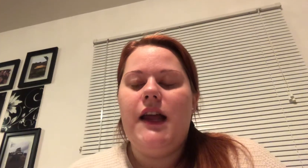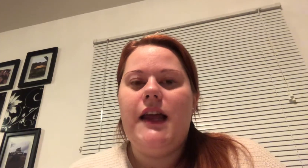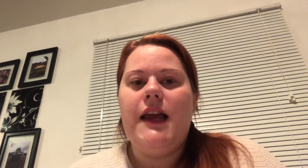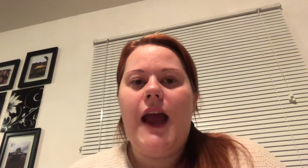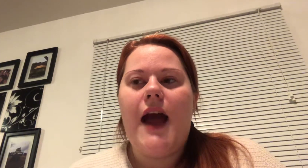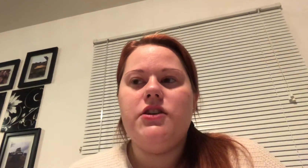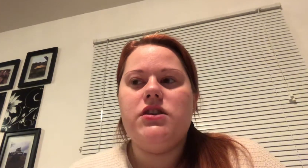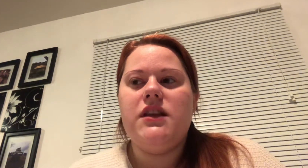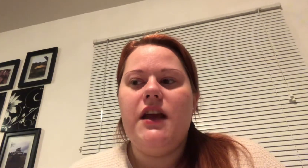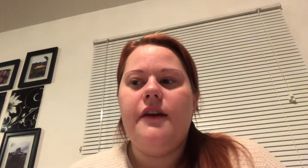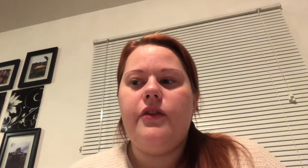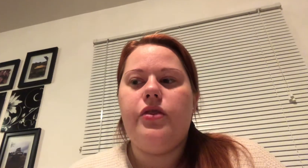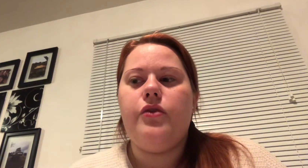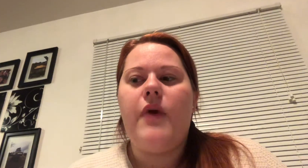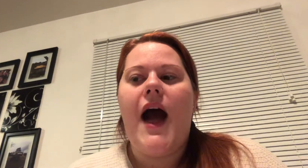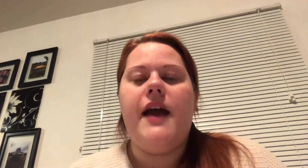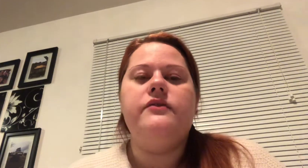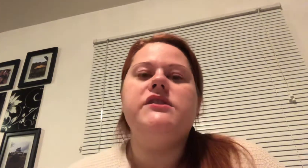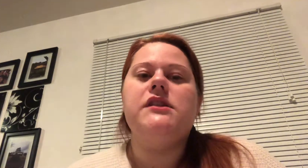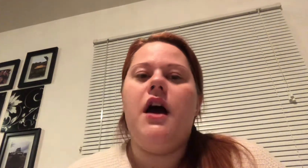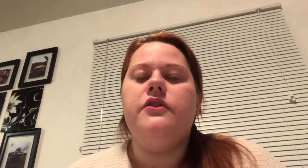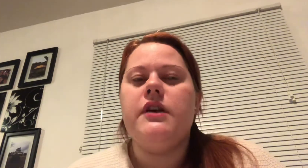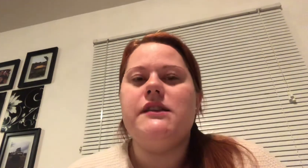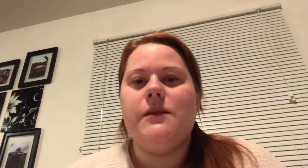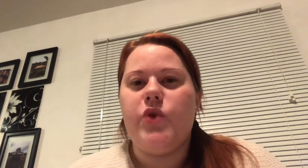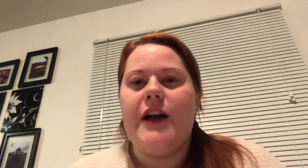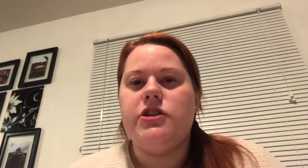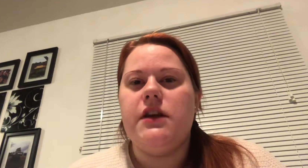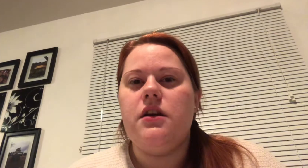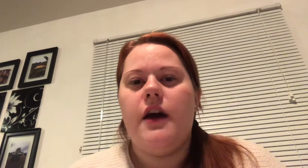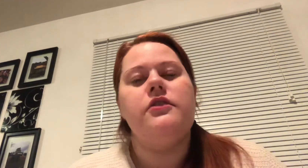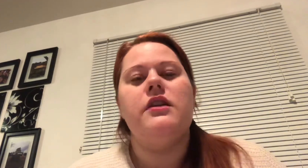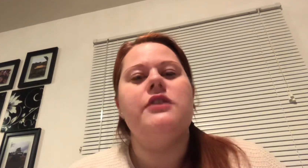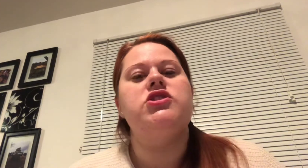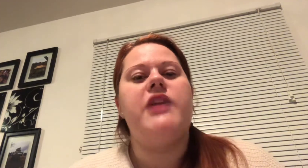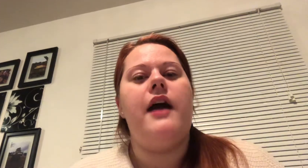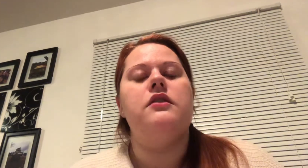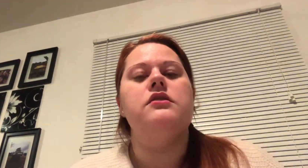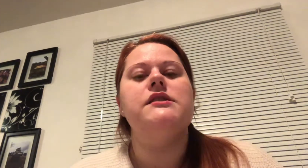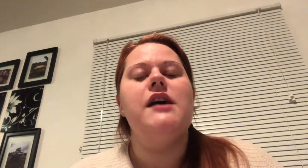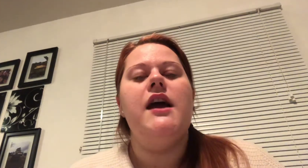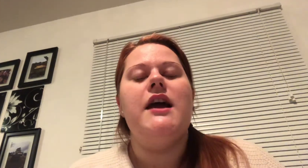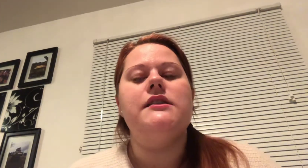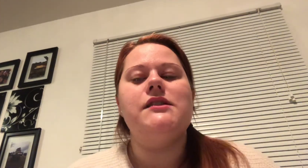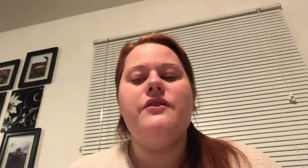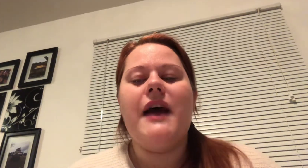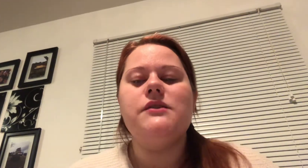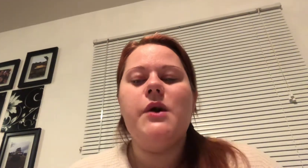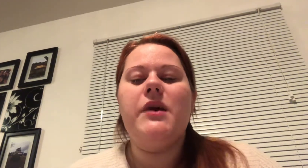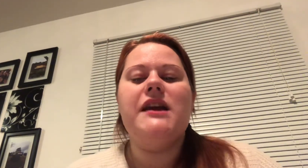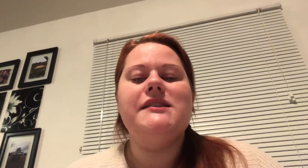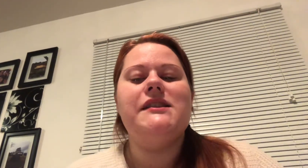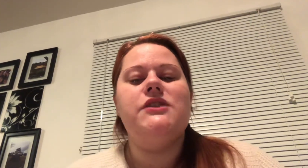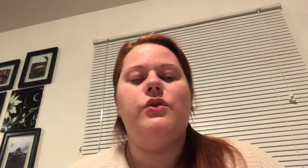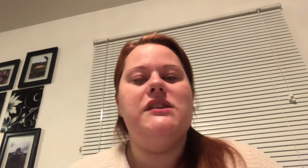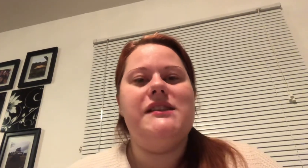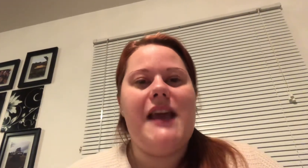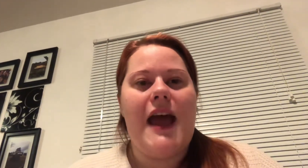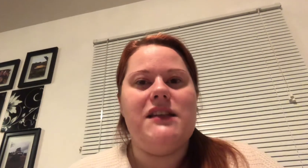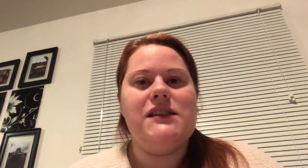he actually thrives under his oppression, under his shackles. And so that's what we're going to see towards the end,